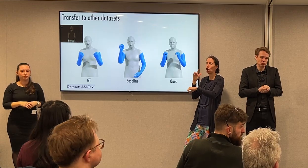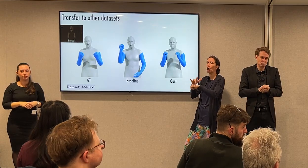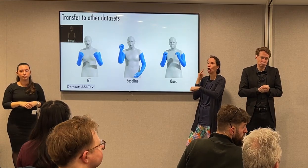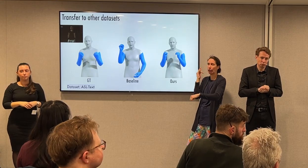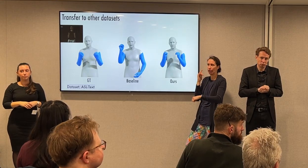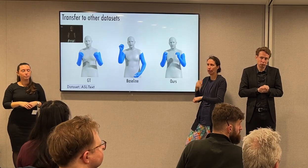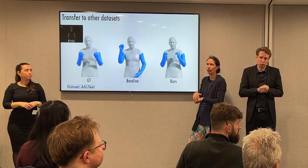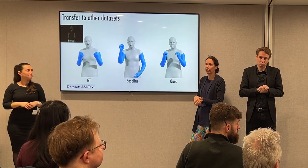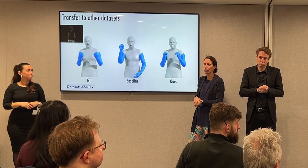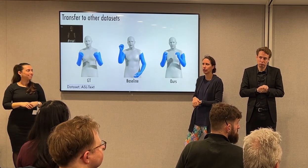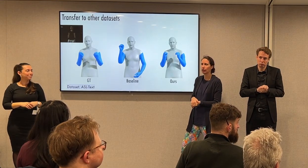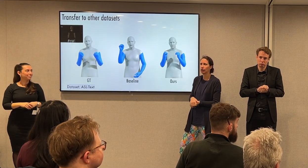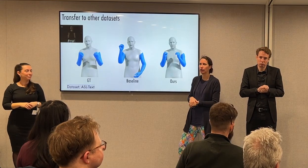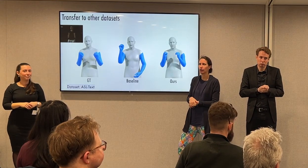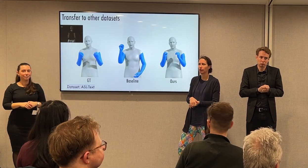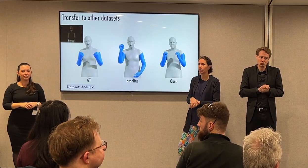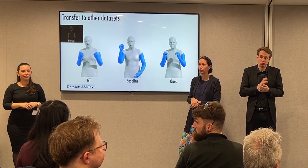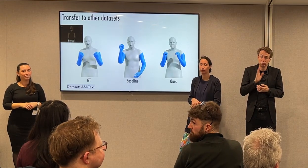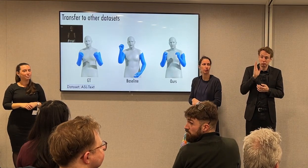Anybody has a question?